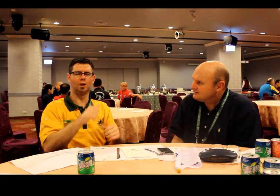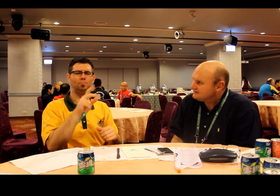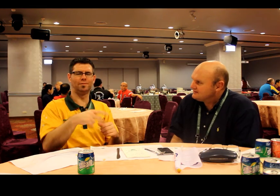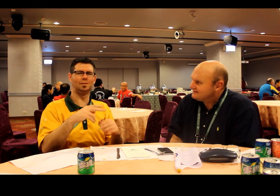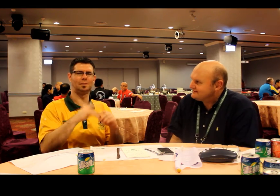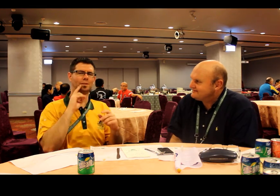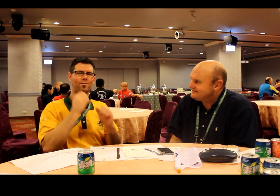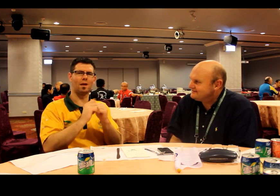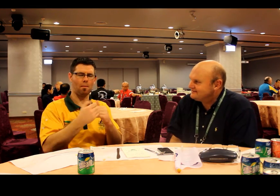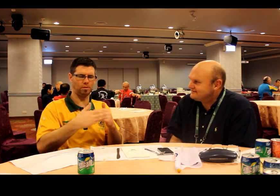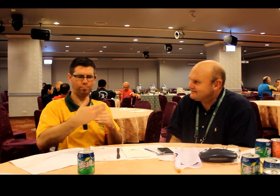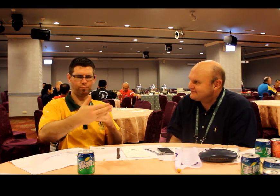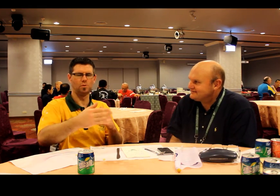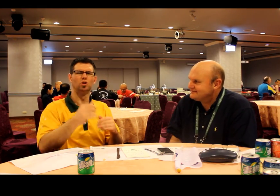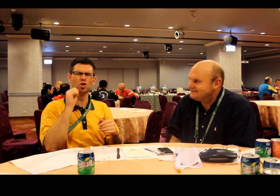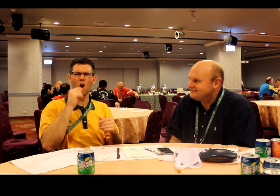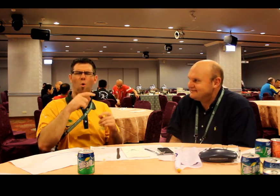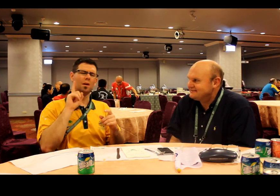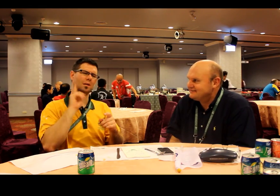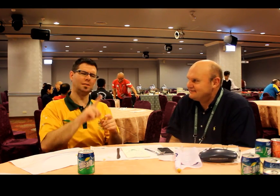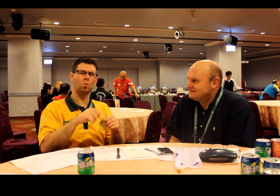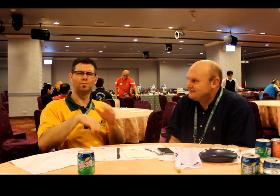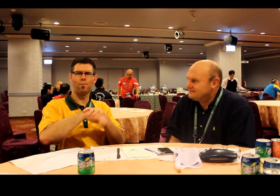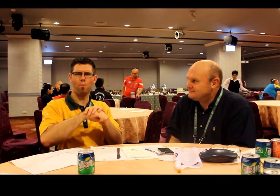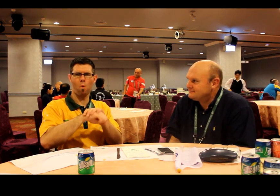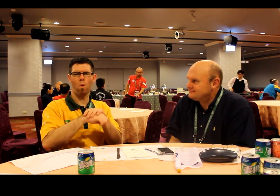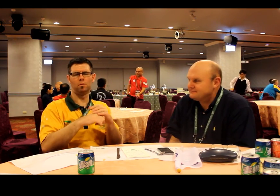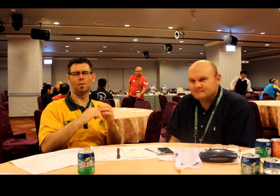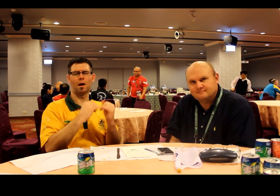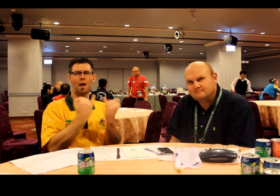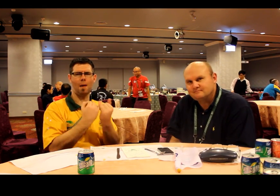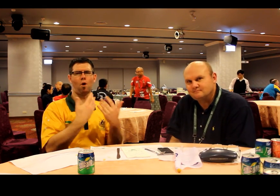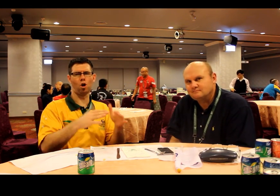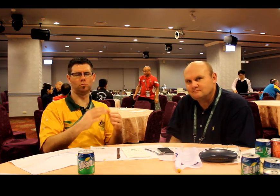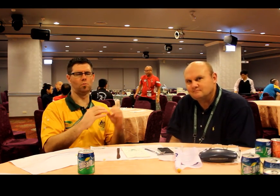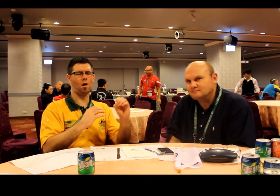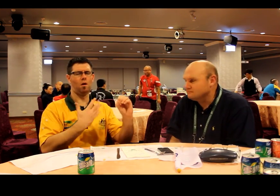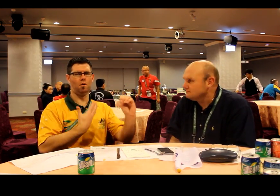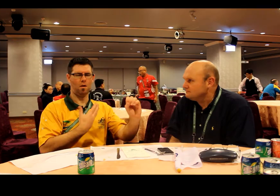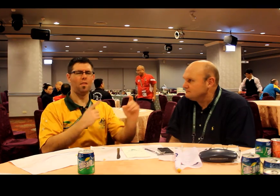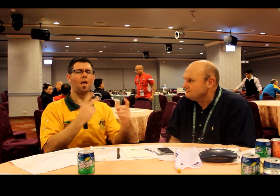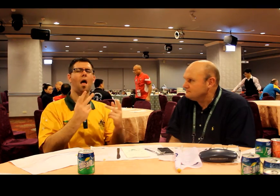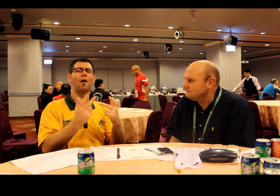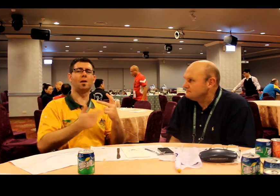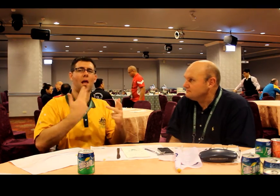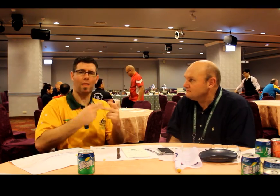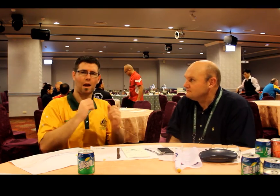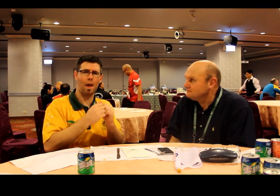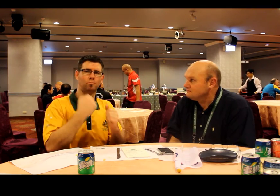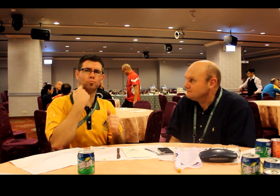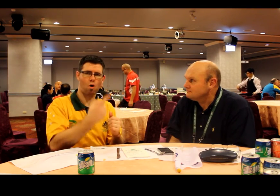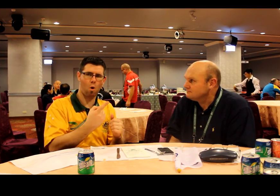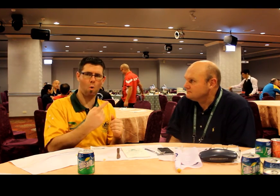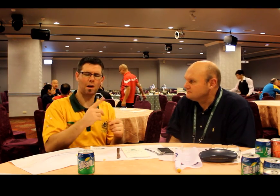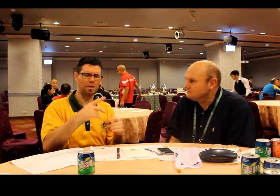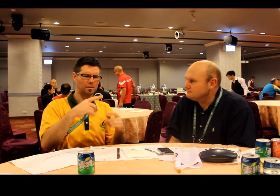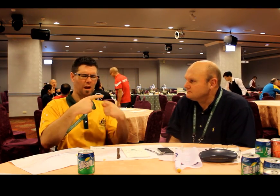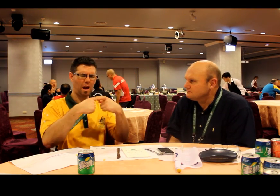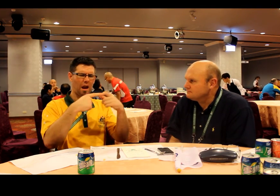kicking the ball off in terms of the Asia Pacific Deaf Games starting from here. As you know, we lost the football match. Australia lost